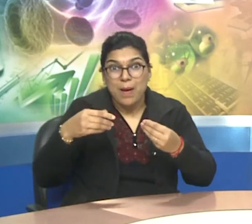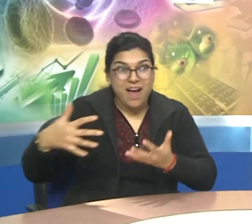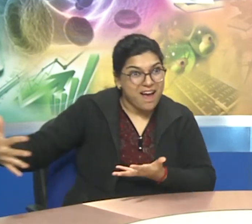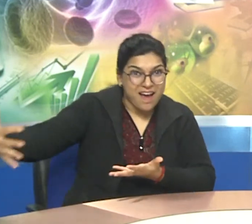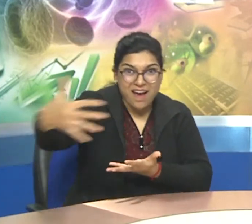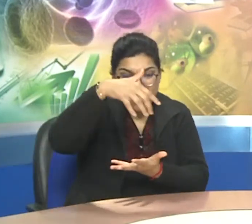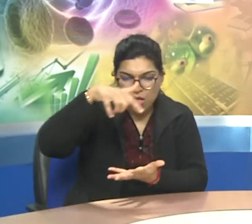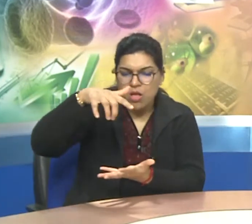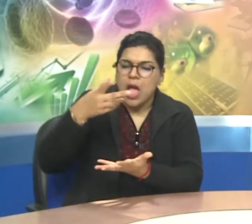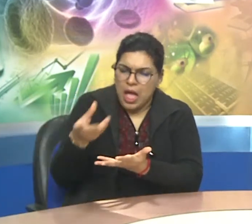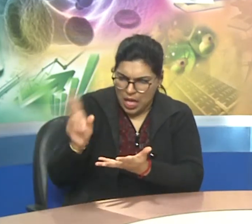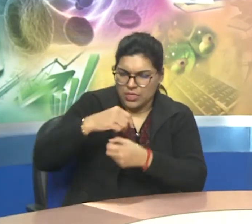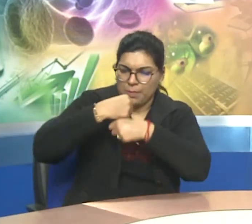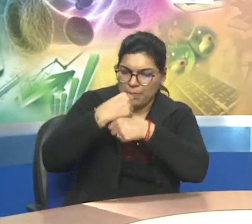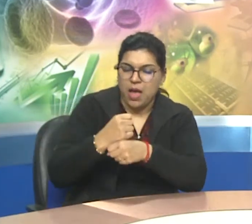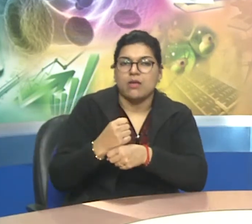which are felled.